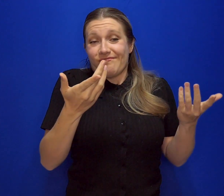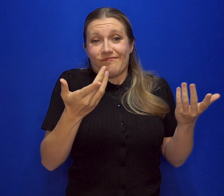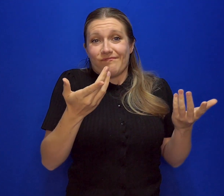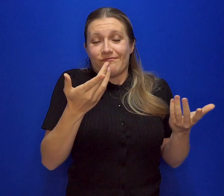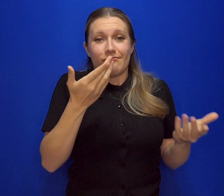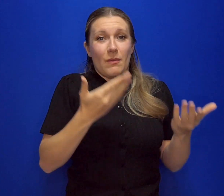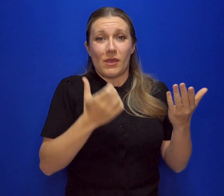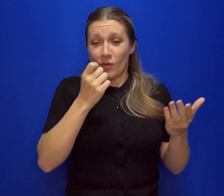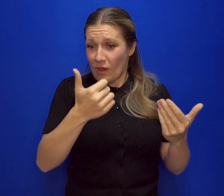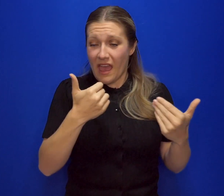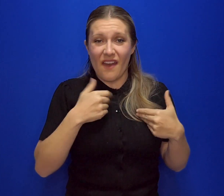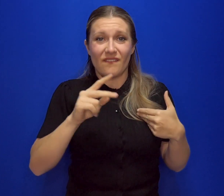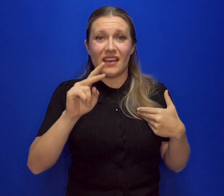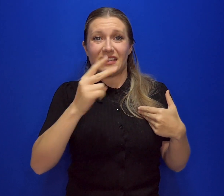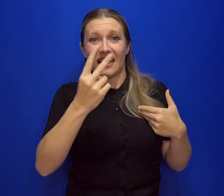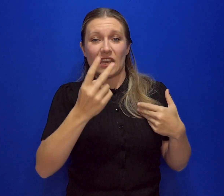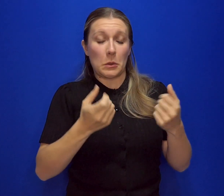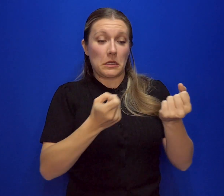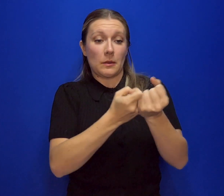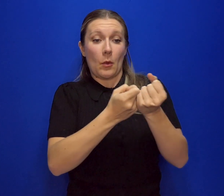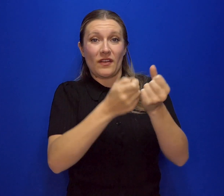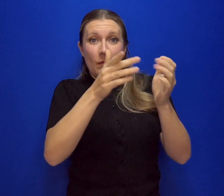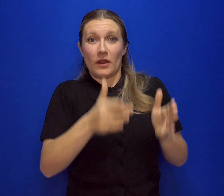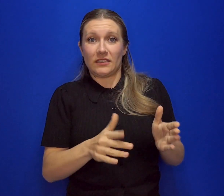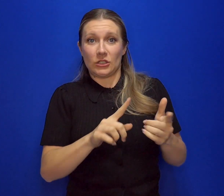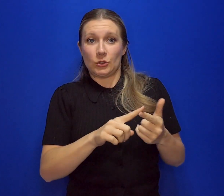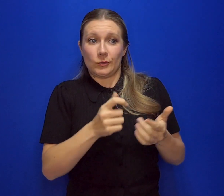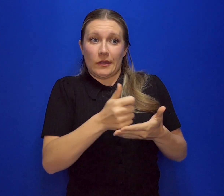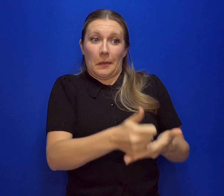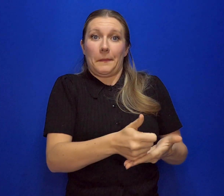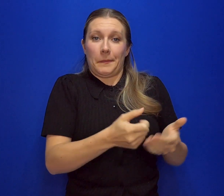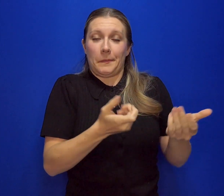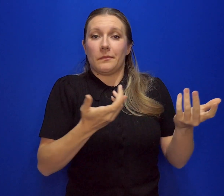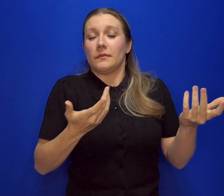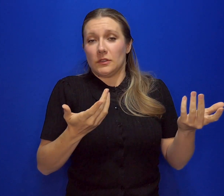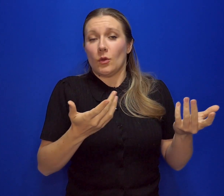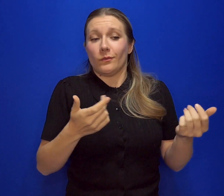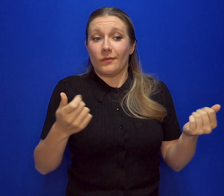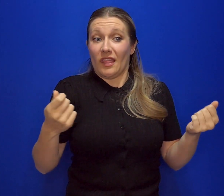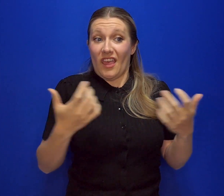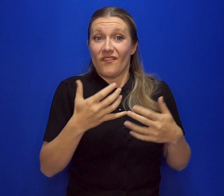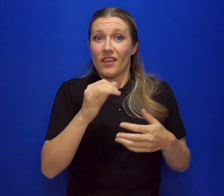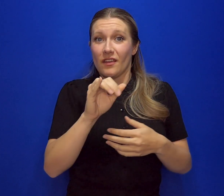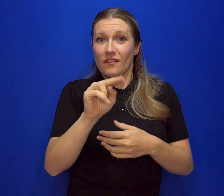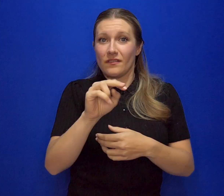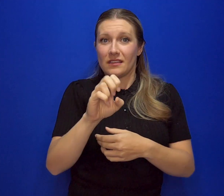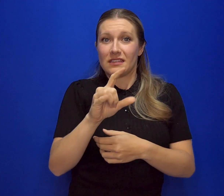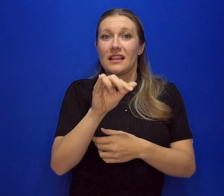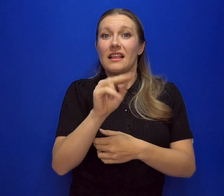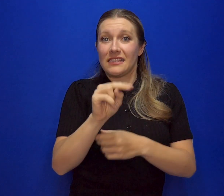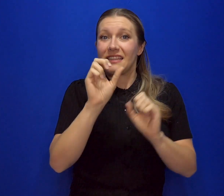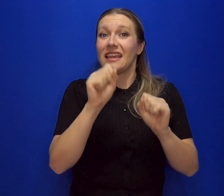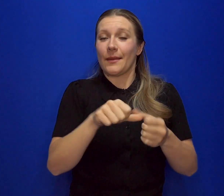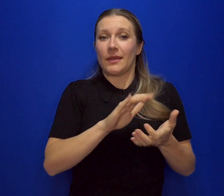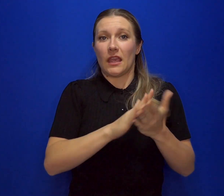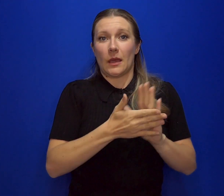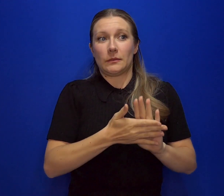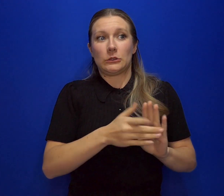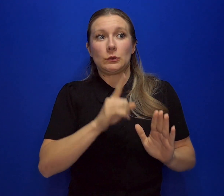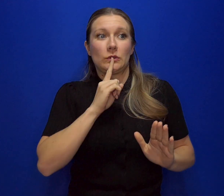may not be a secondary assistive person there for them. So the fear of insulin can be very real when you're the